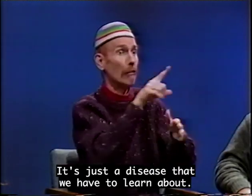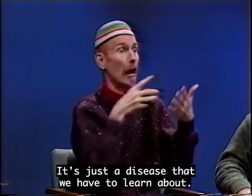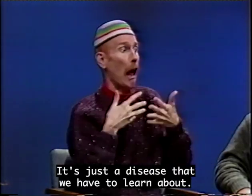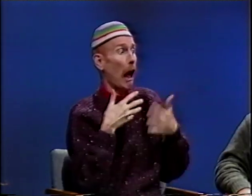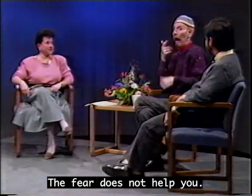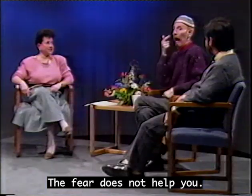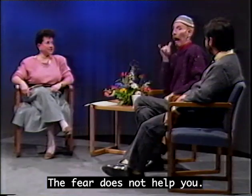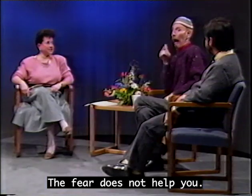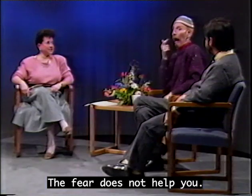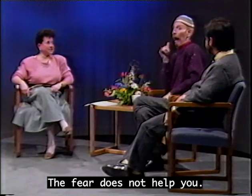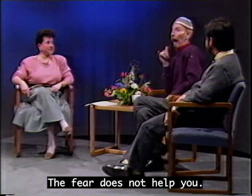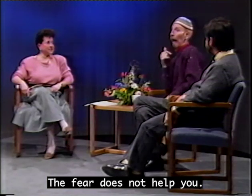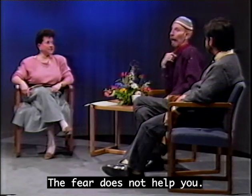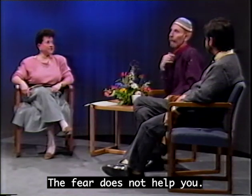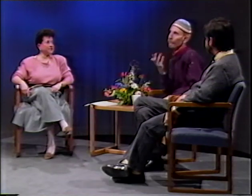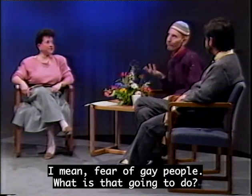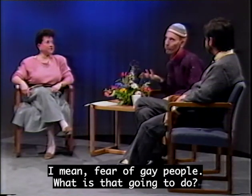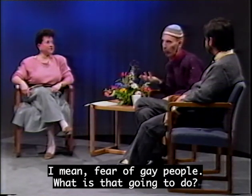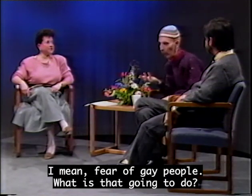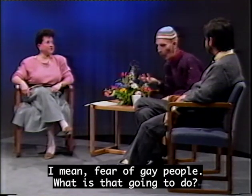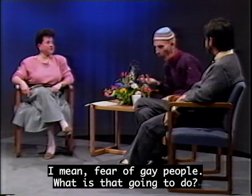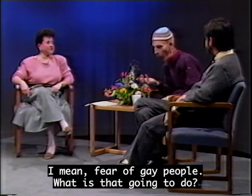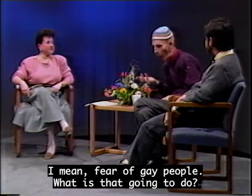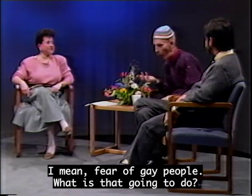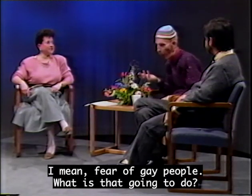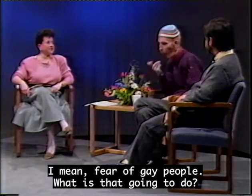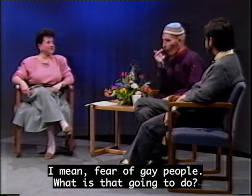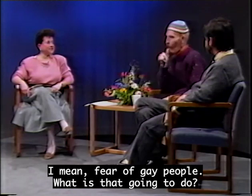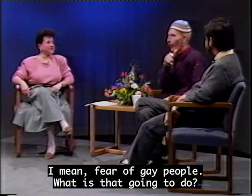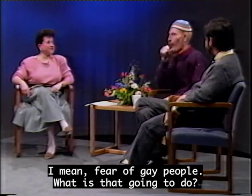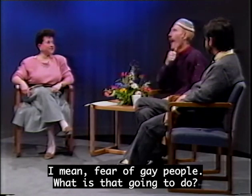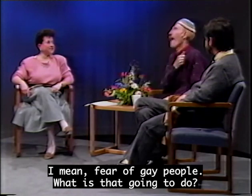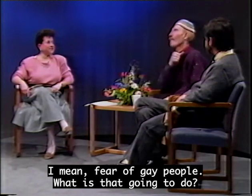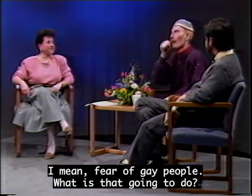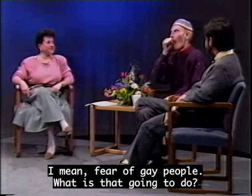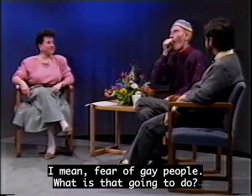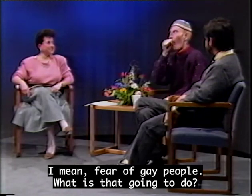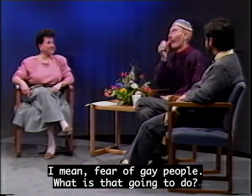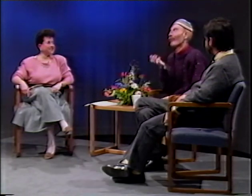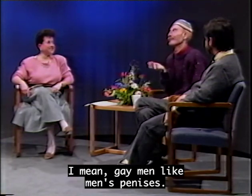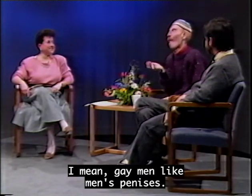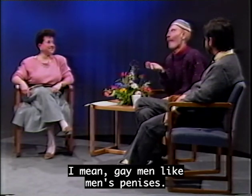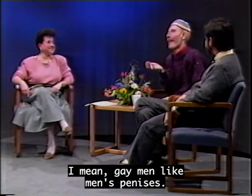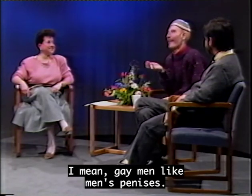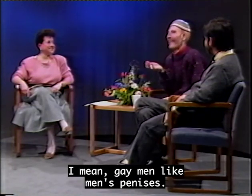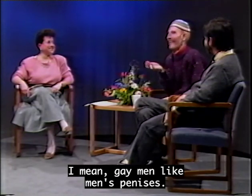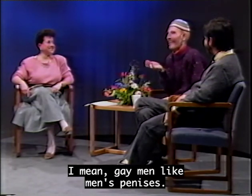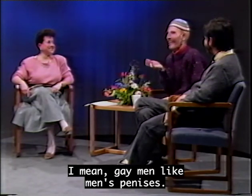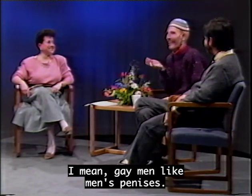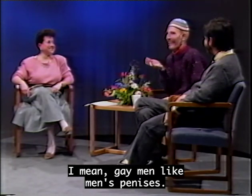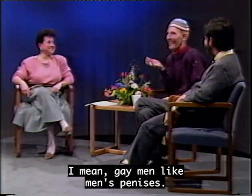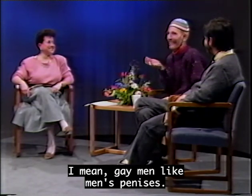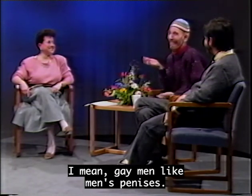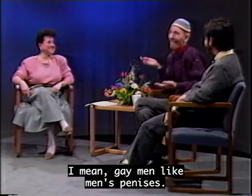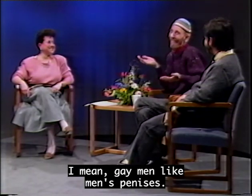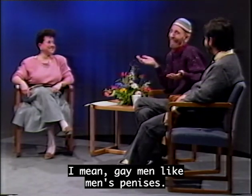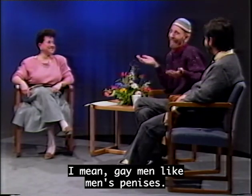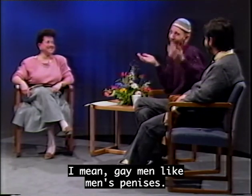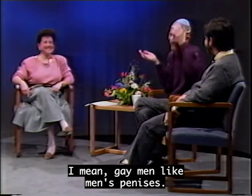about. The fear does not help you. I mean, fear of gay people, what is that gonna do? I mean, gay men like